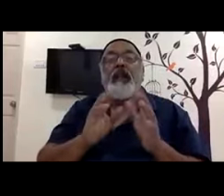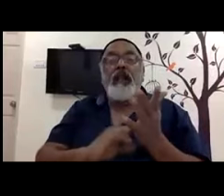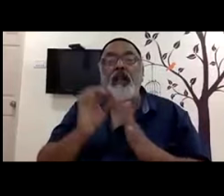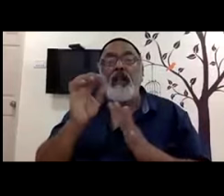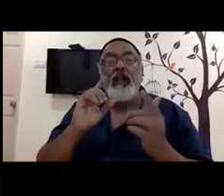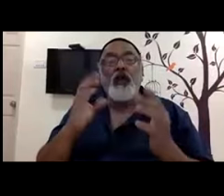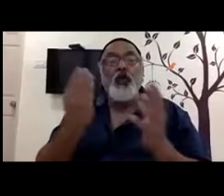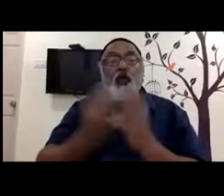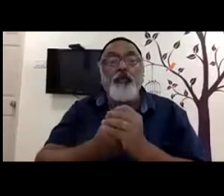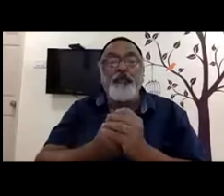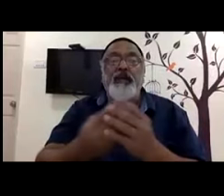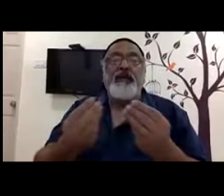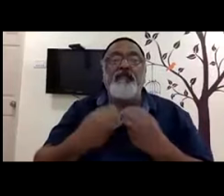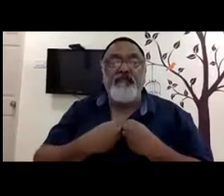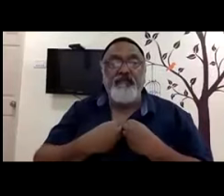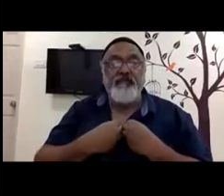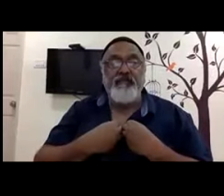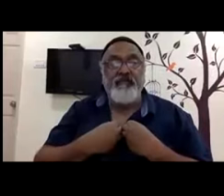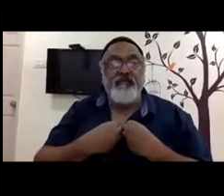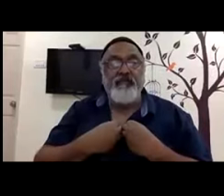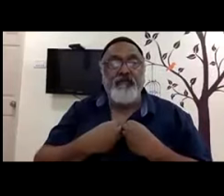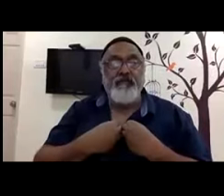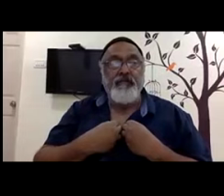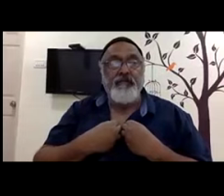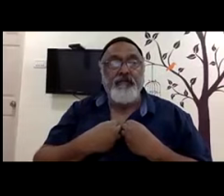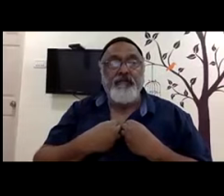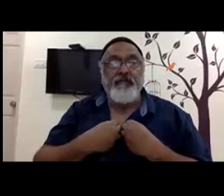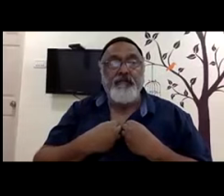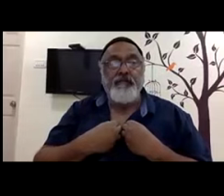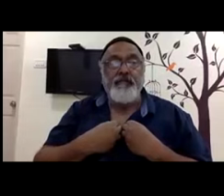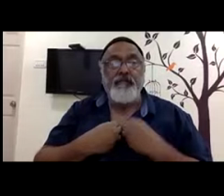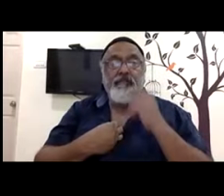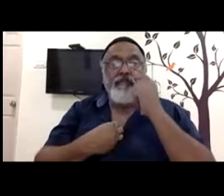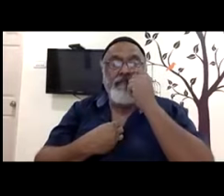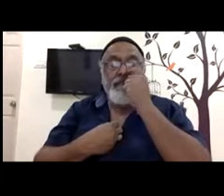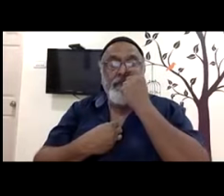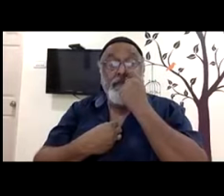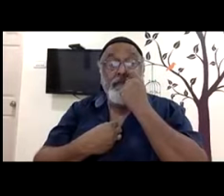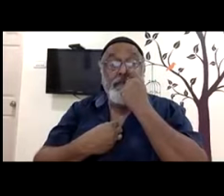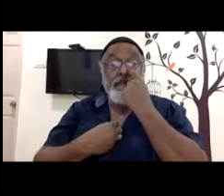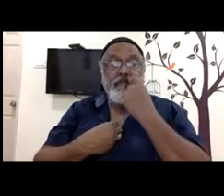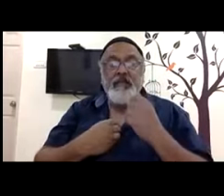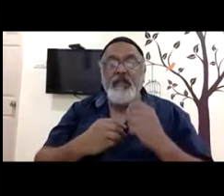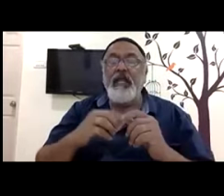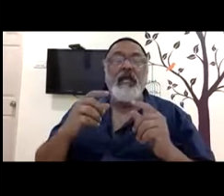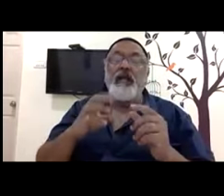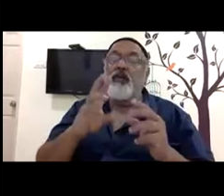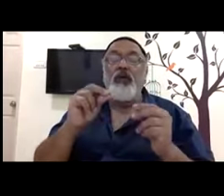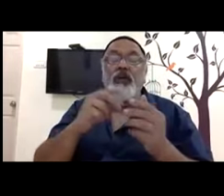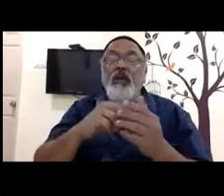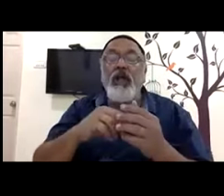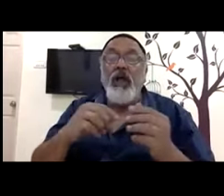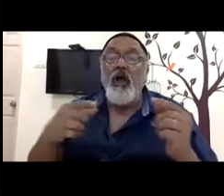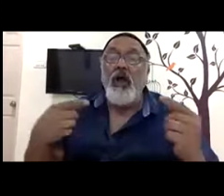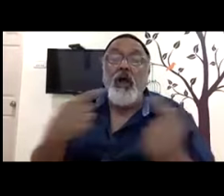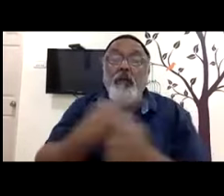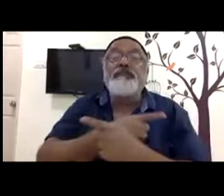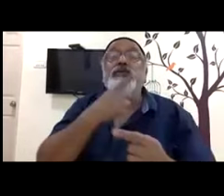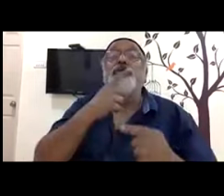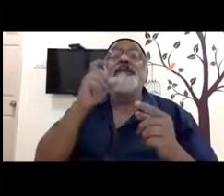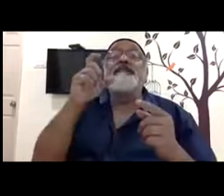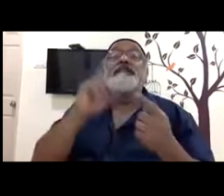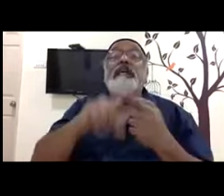Okay. Opposed to this, this kind of research is the census, where everybody, like where